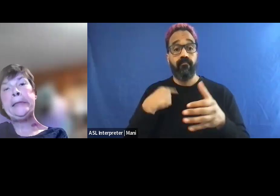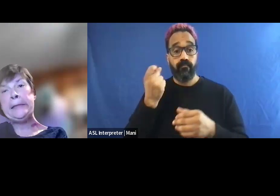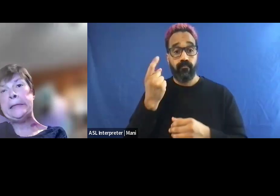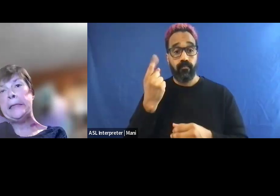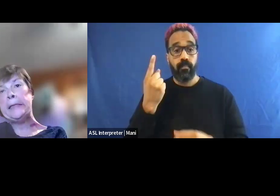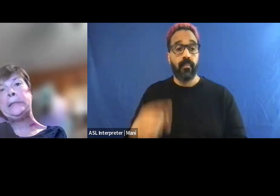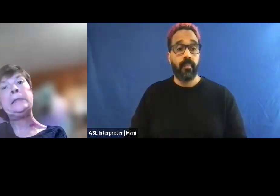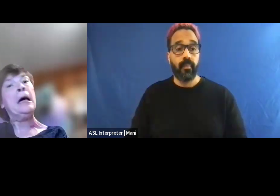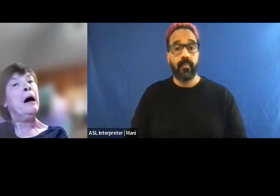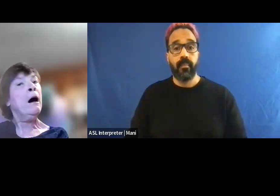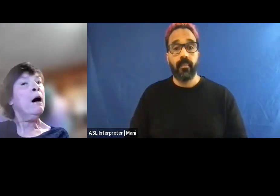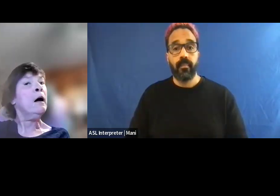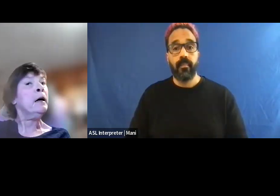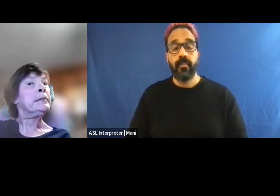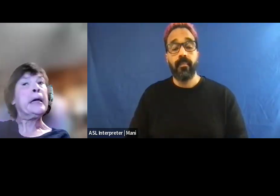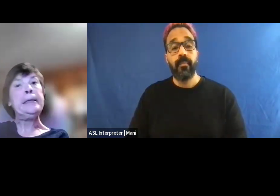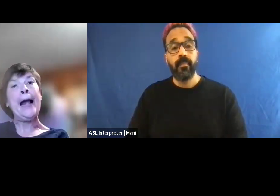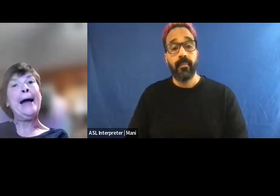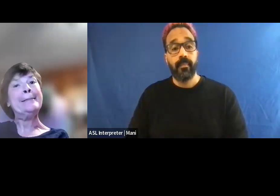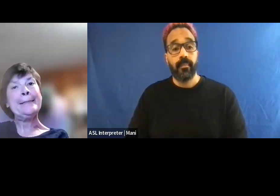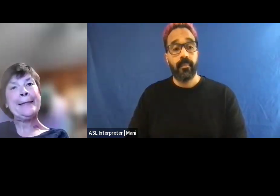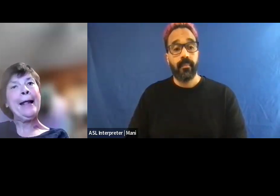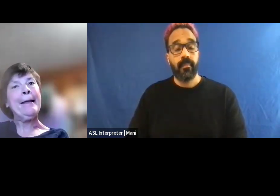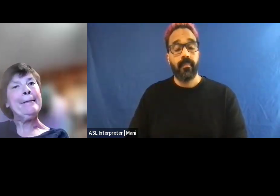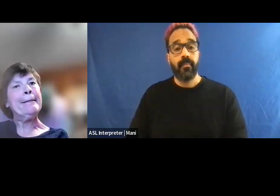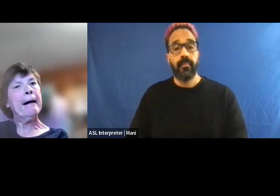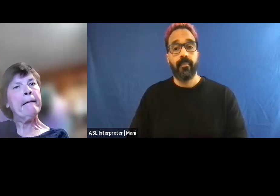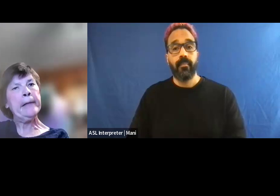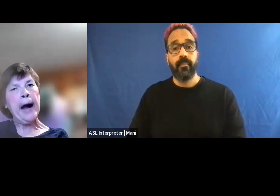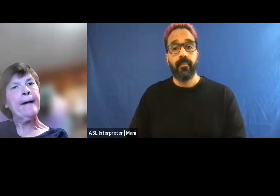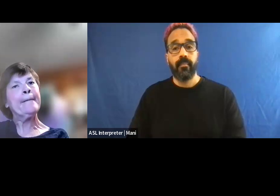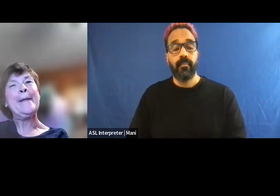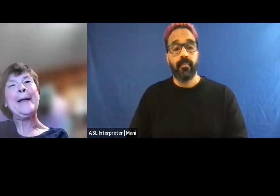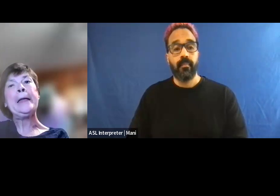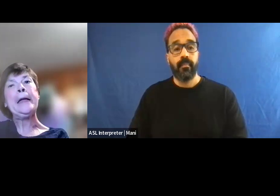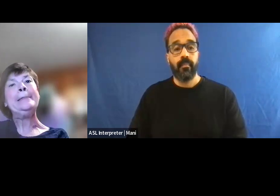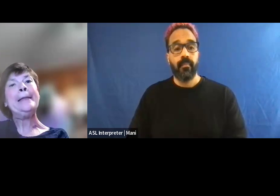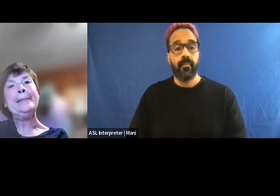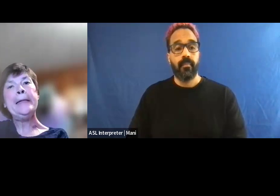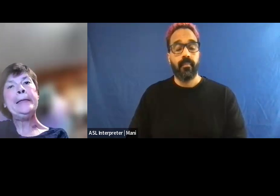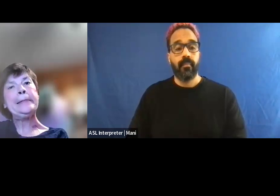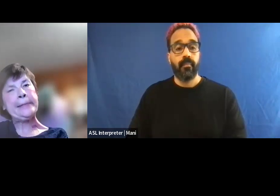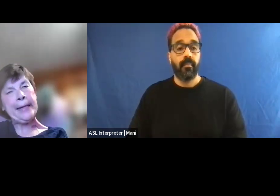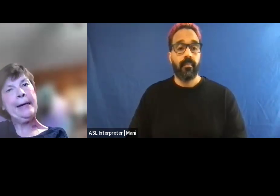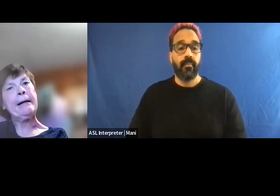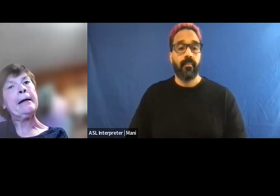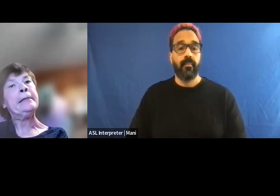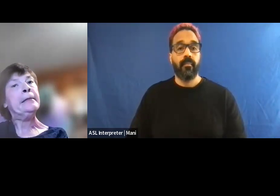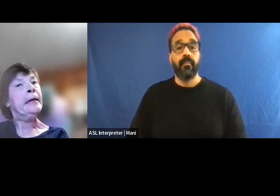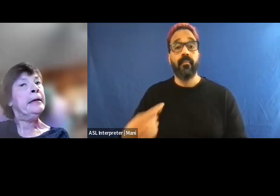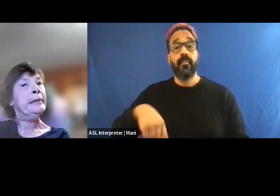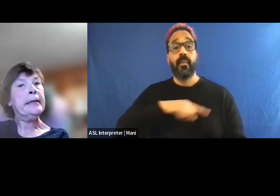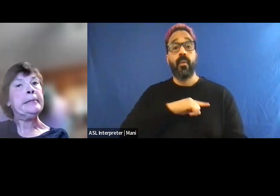the tools to navigate their own life. We give them the